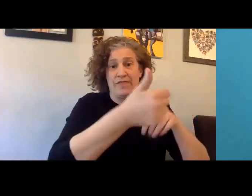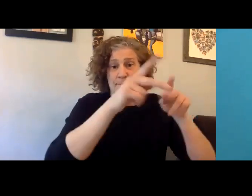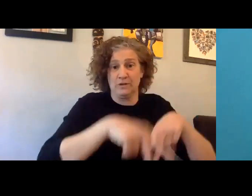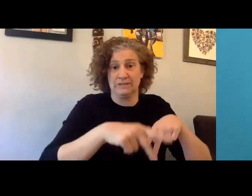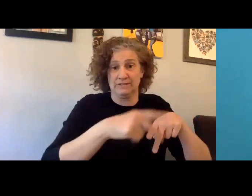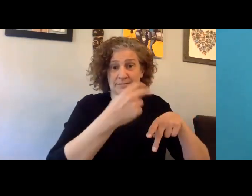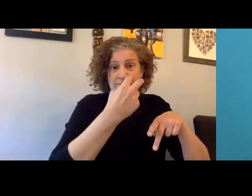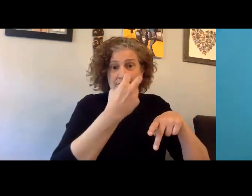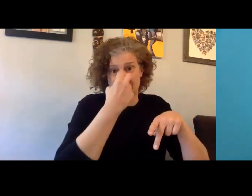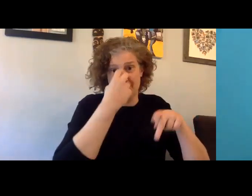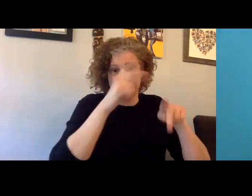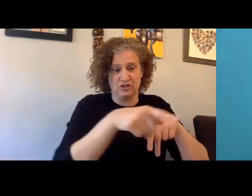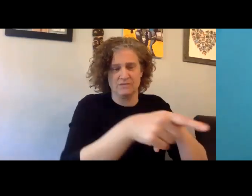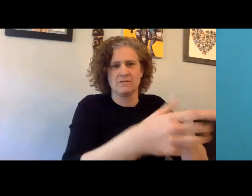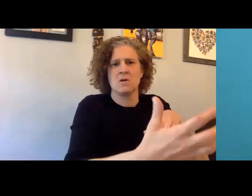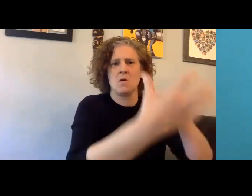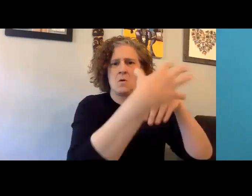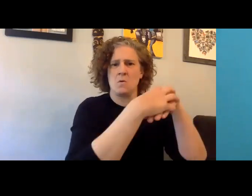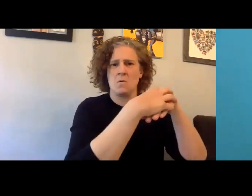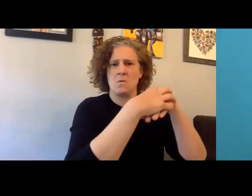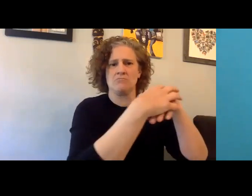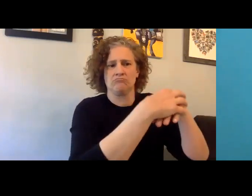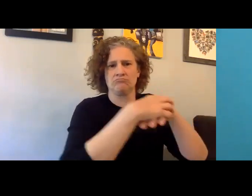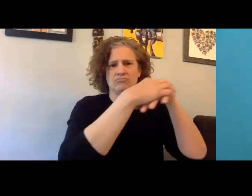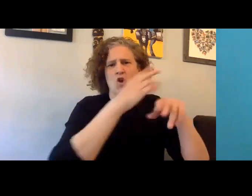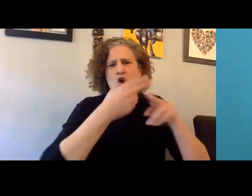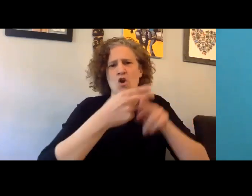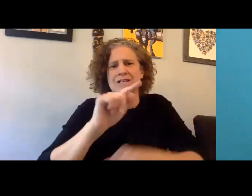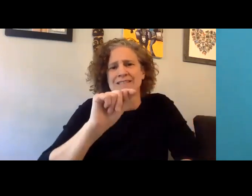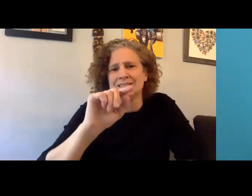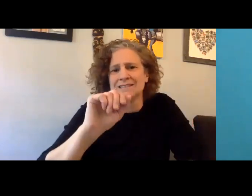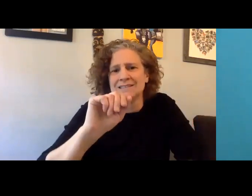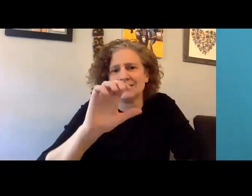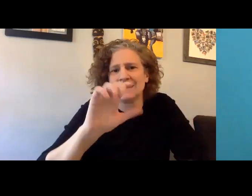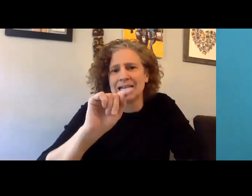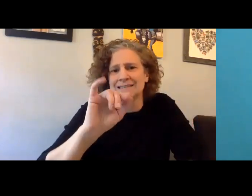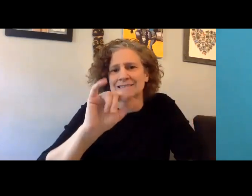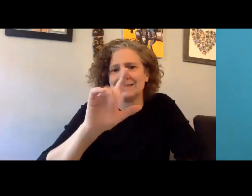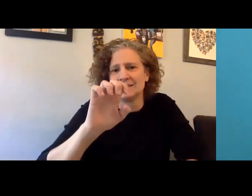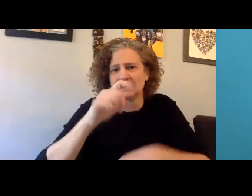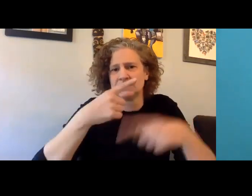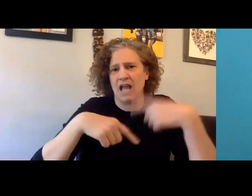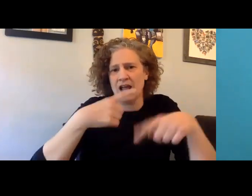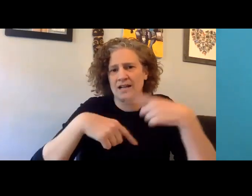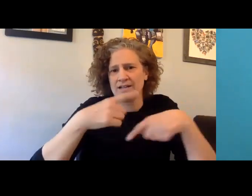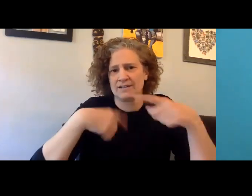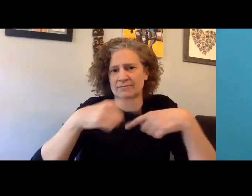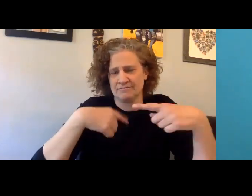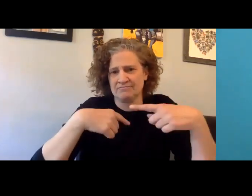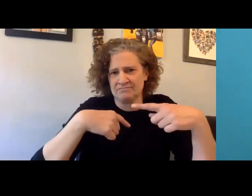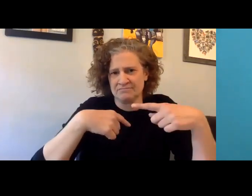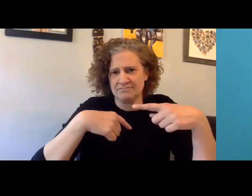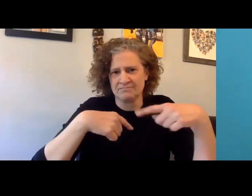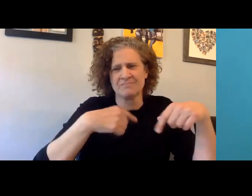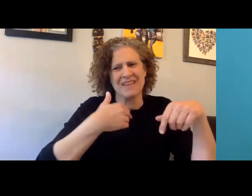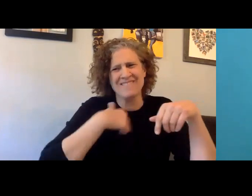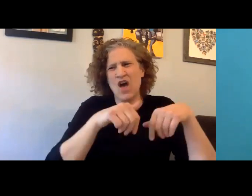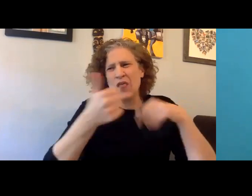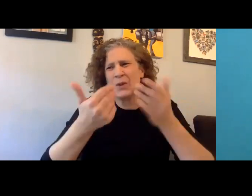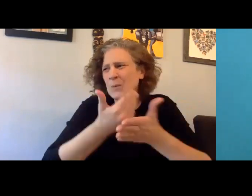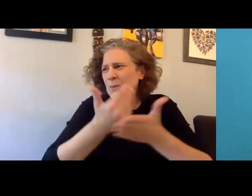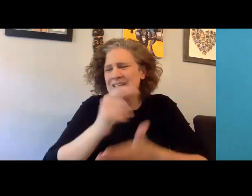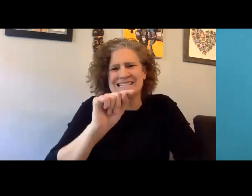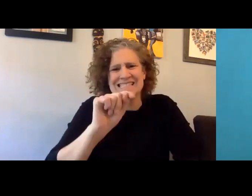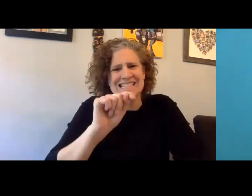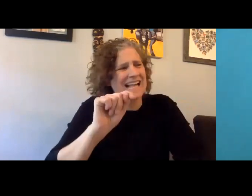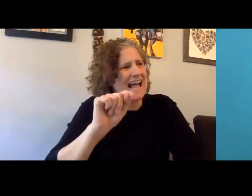ASL, hand over hand. When you have, that would be when you have a deafblind person hold